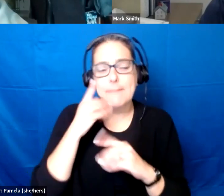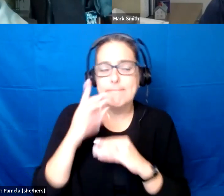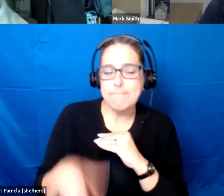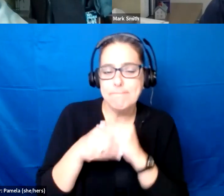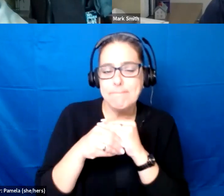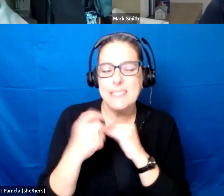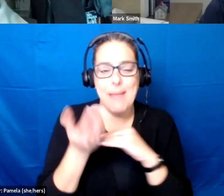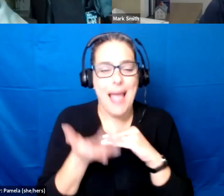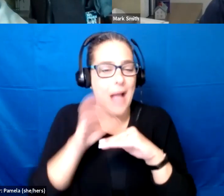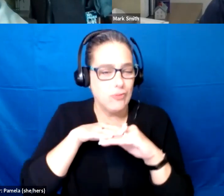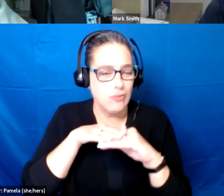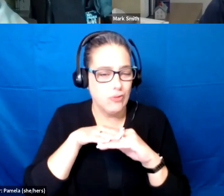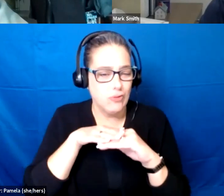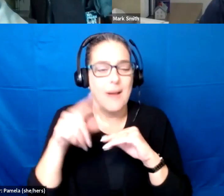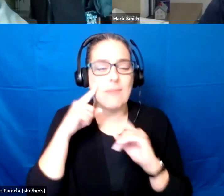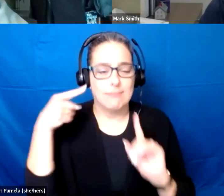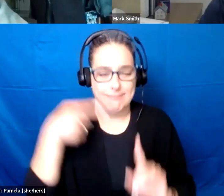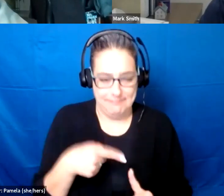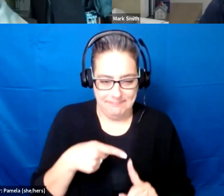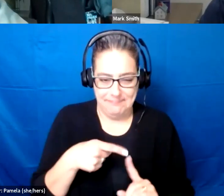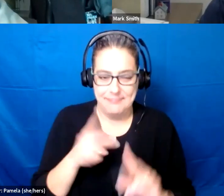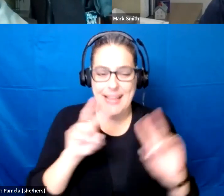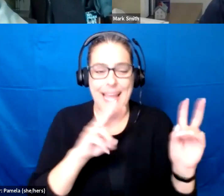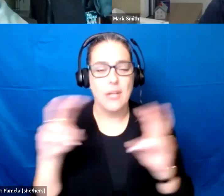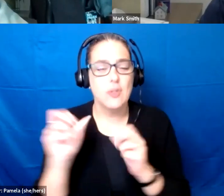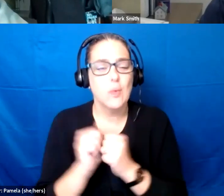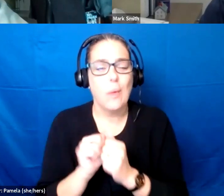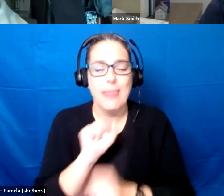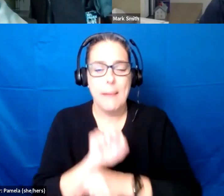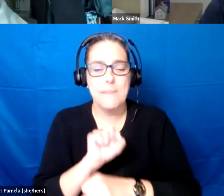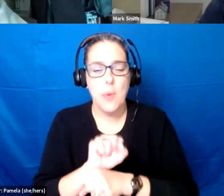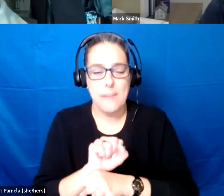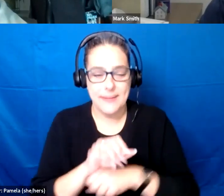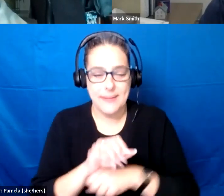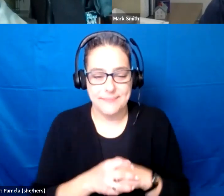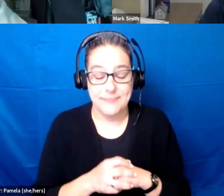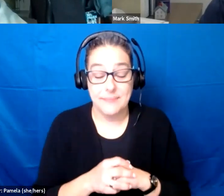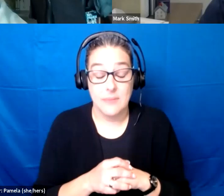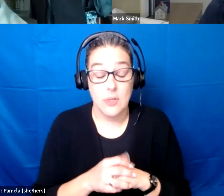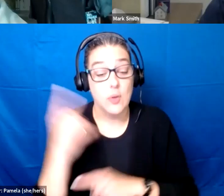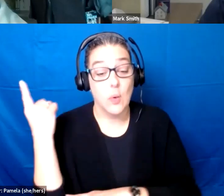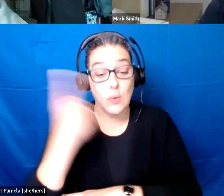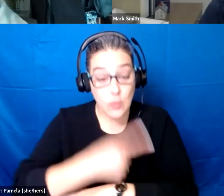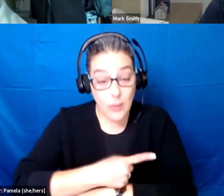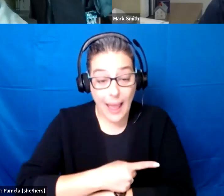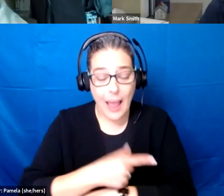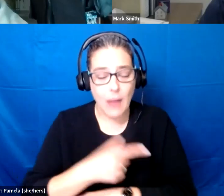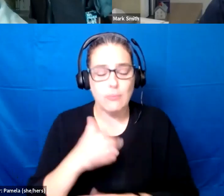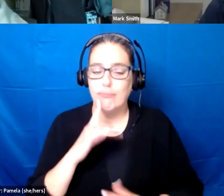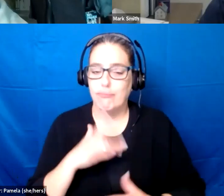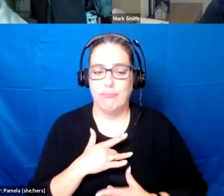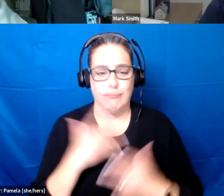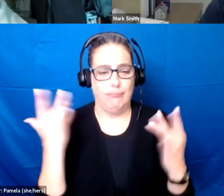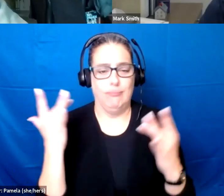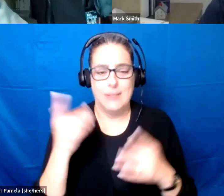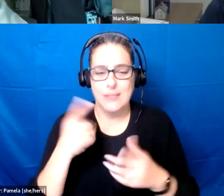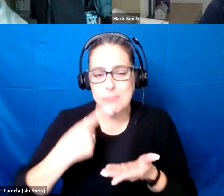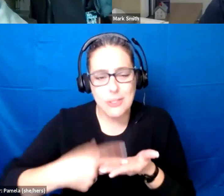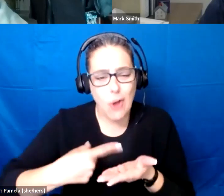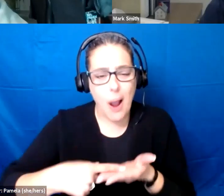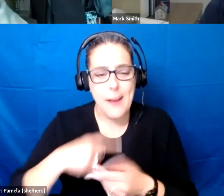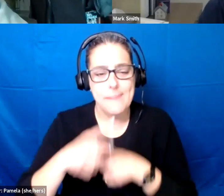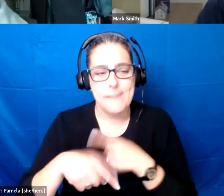So today we are really happy to be talking about the